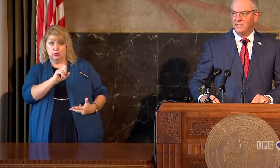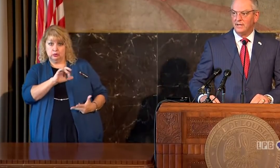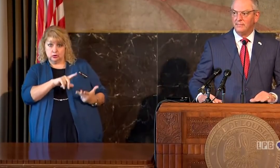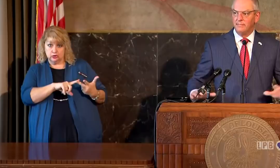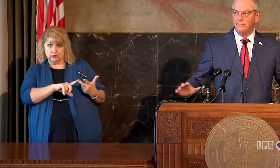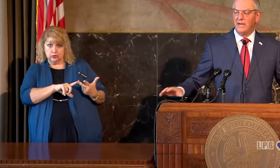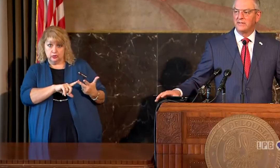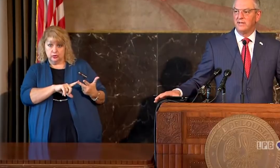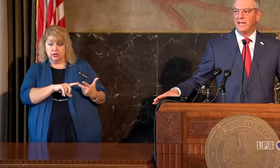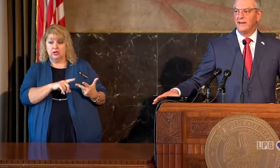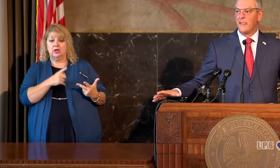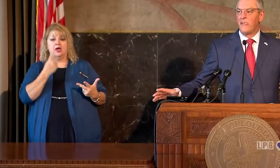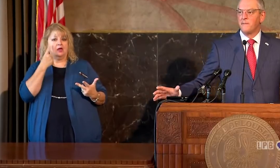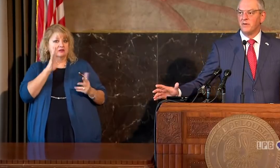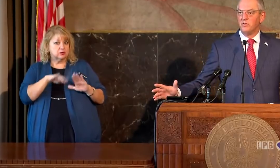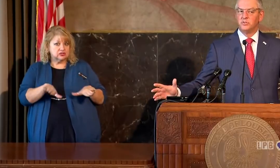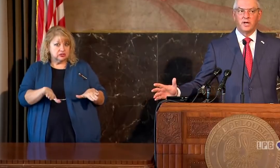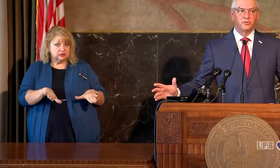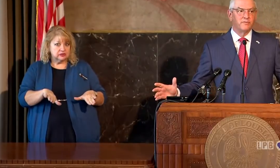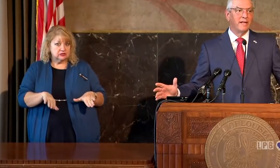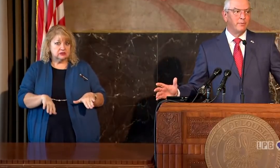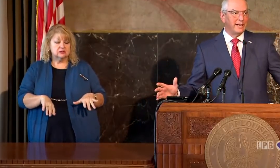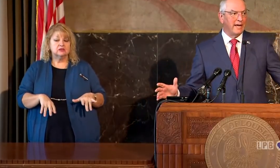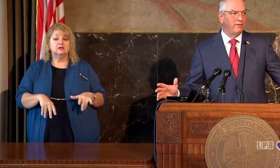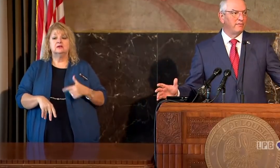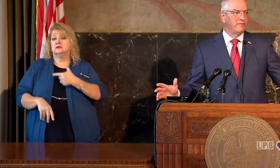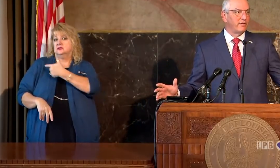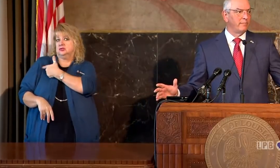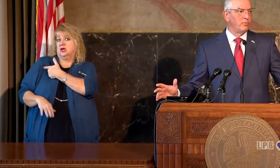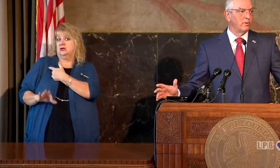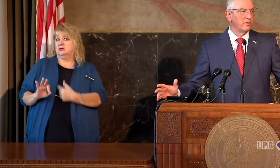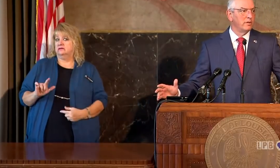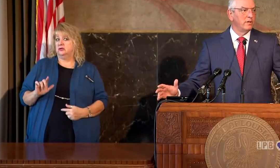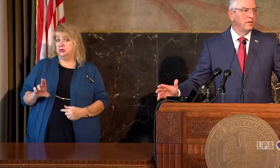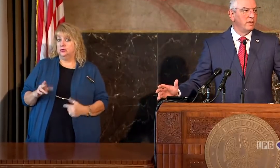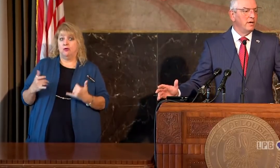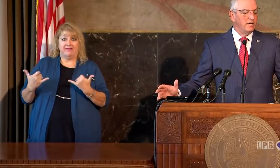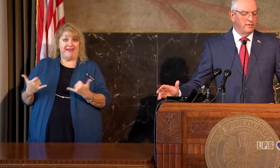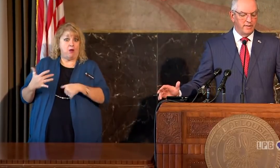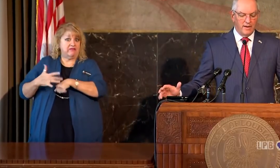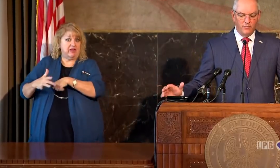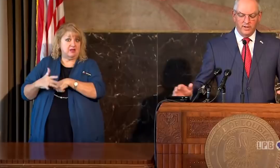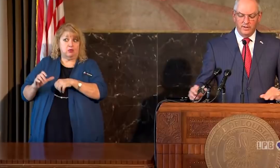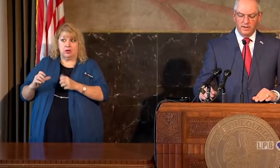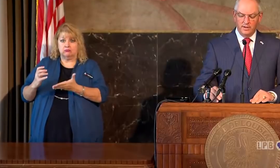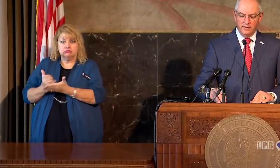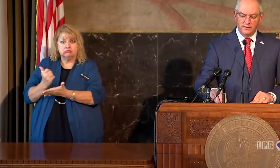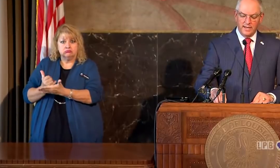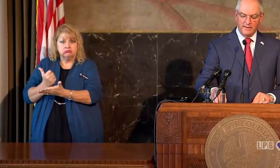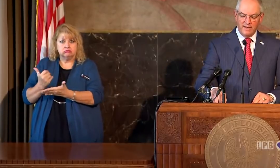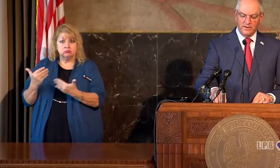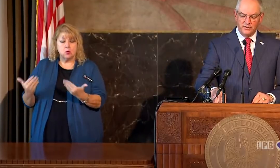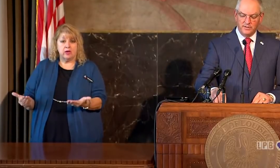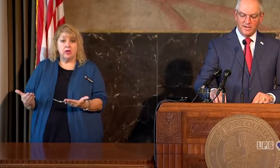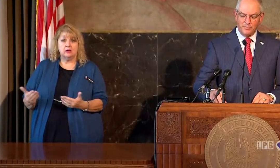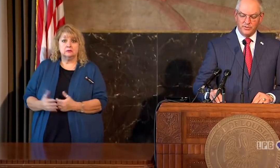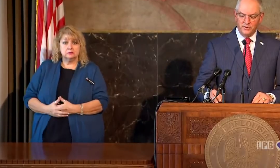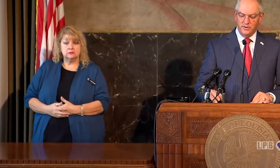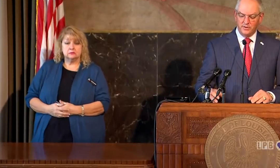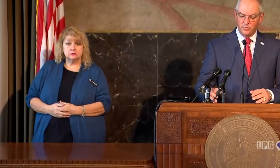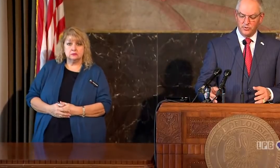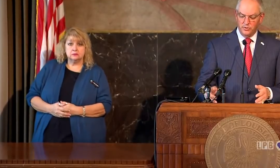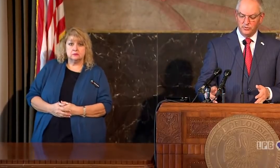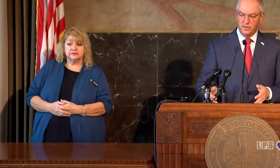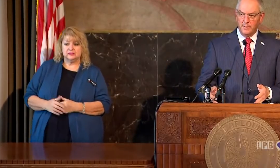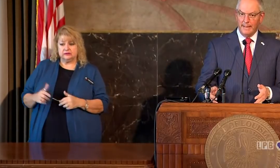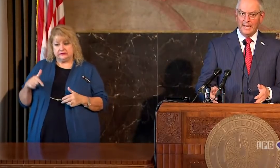11 vaccinated, flu shots are available now. Very important that we take advantage of this